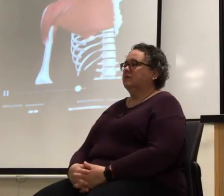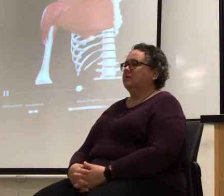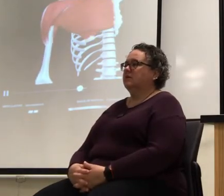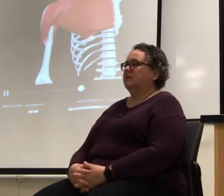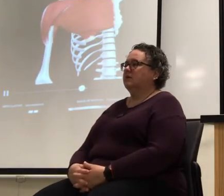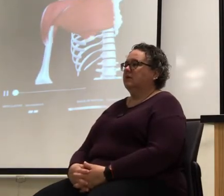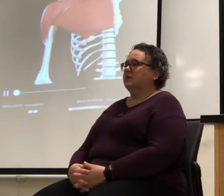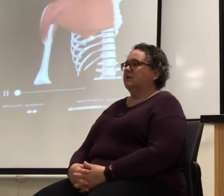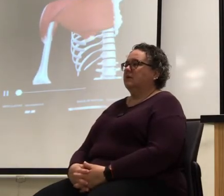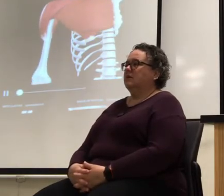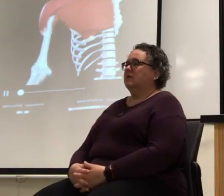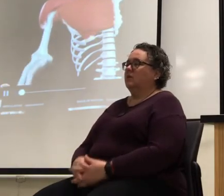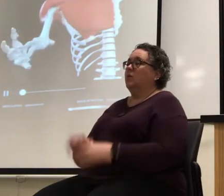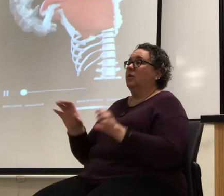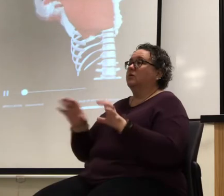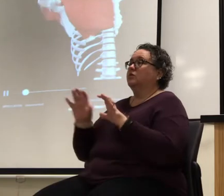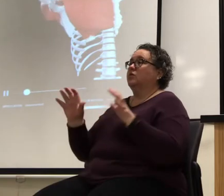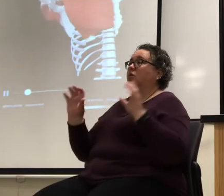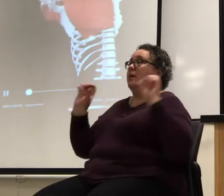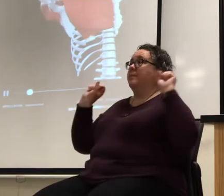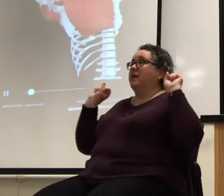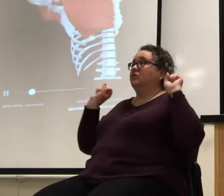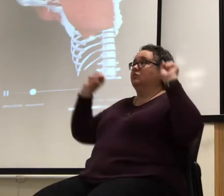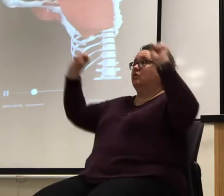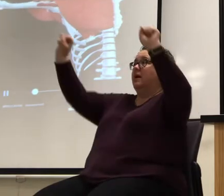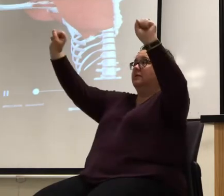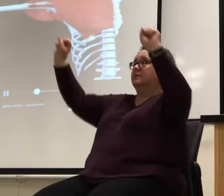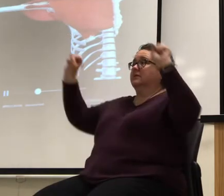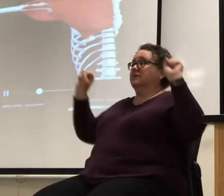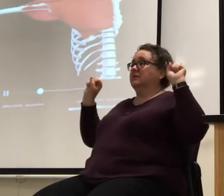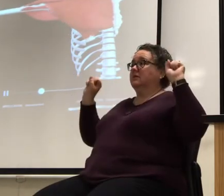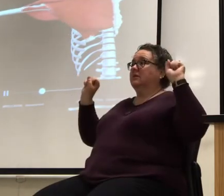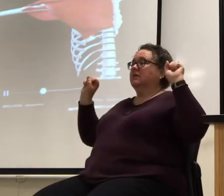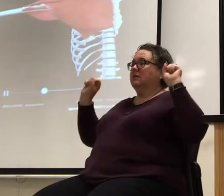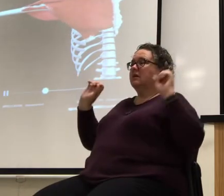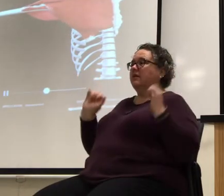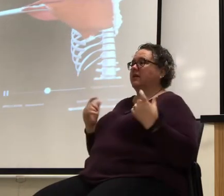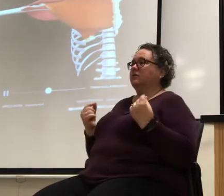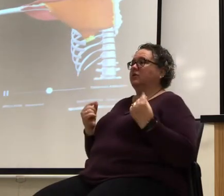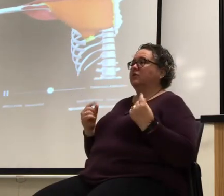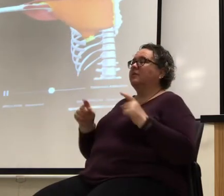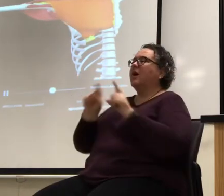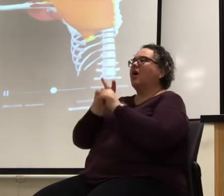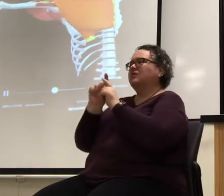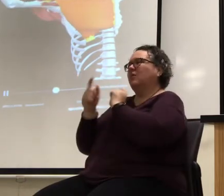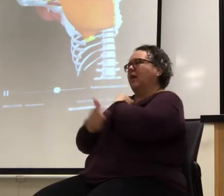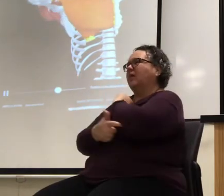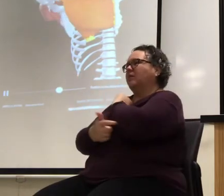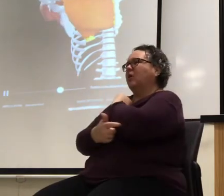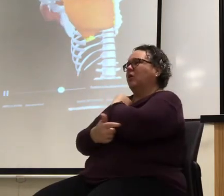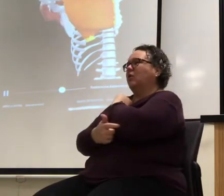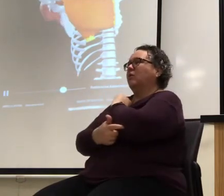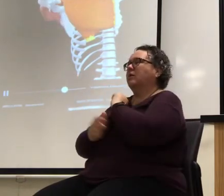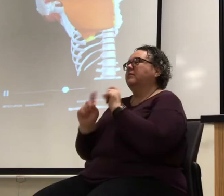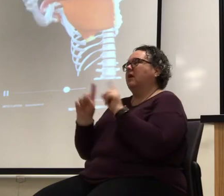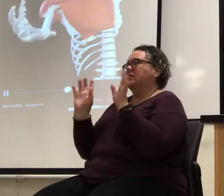I mean, when you do a bench press, that's what you're doing, right? You're also extending the elbow, but, you know.